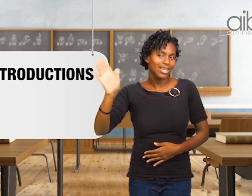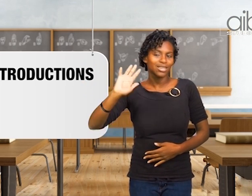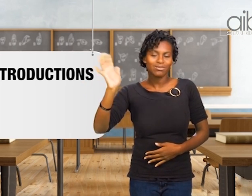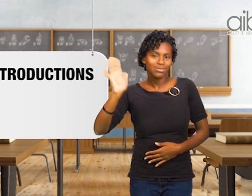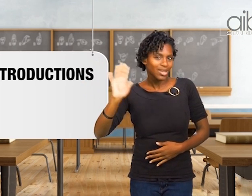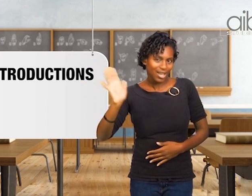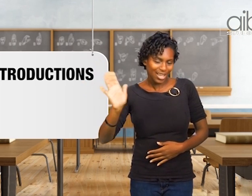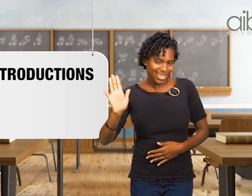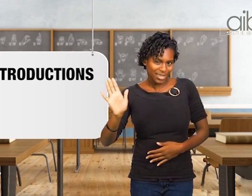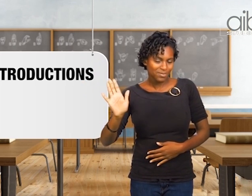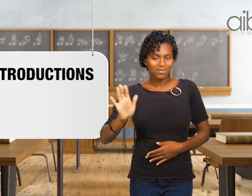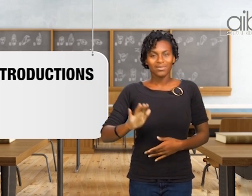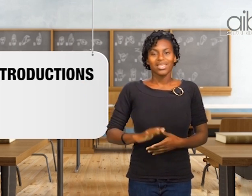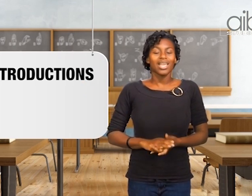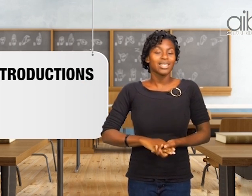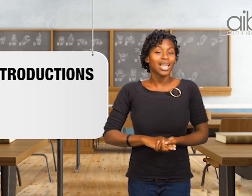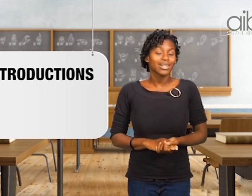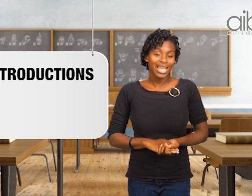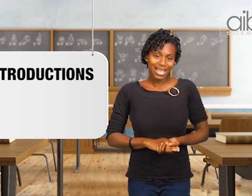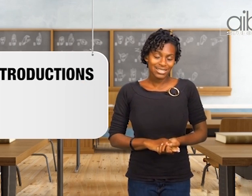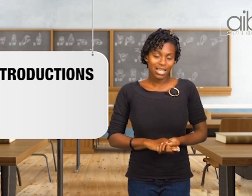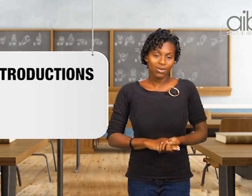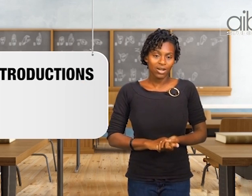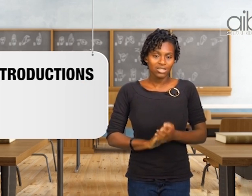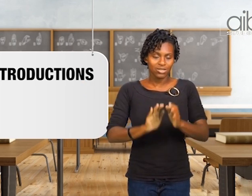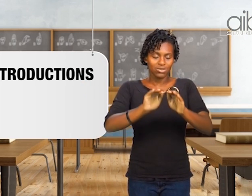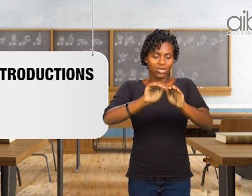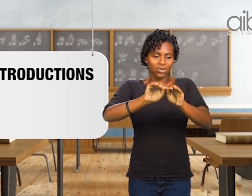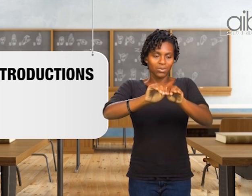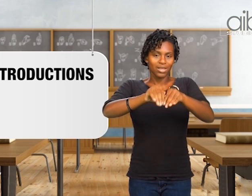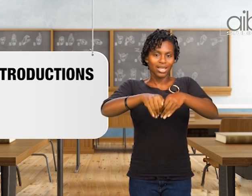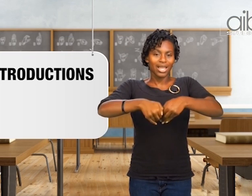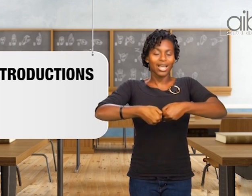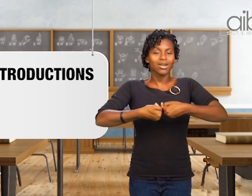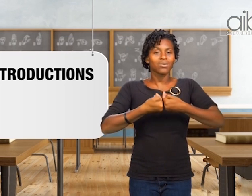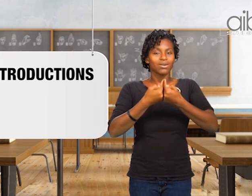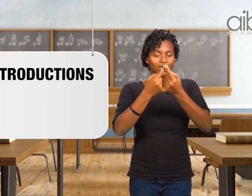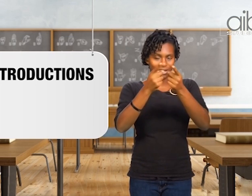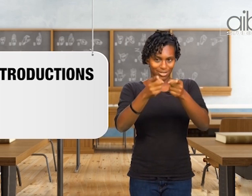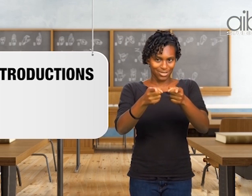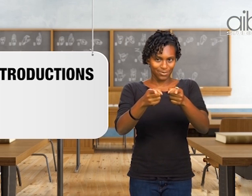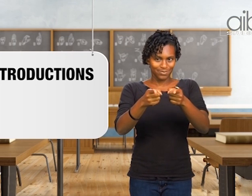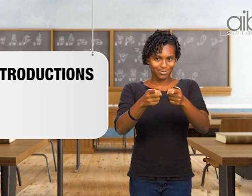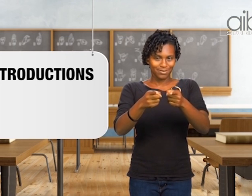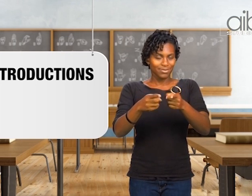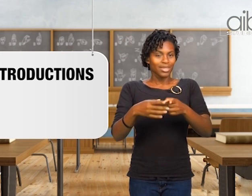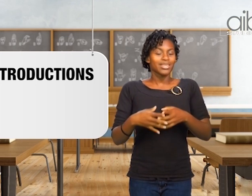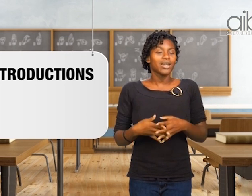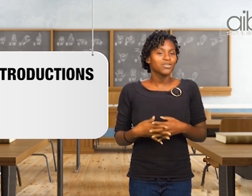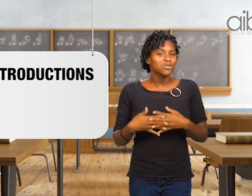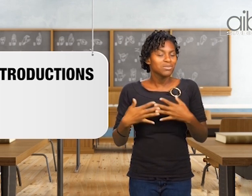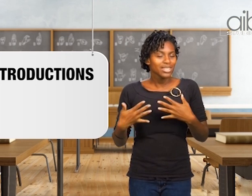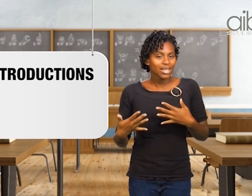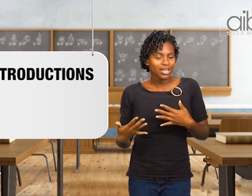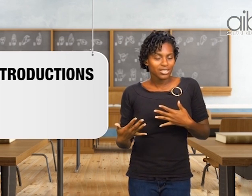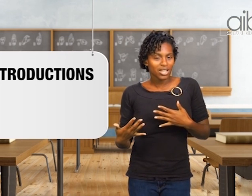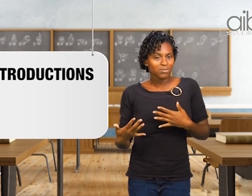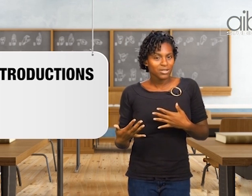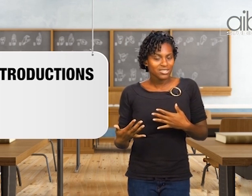hi, hi. And then how to ask, how are you? You go, how are you? Now, if you meet a young person